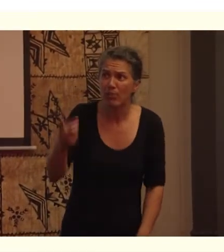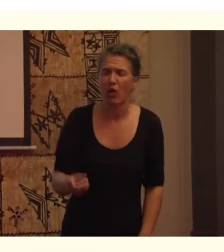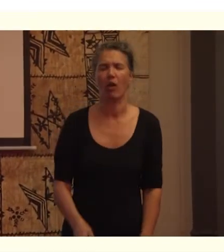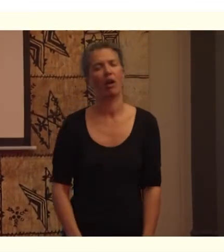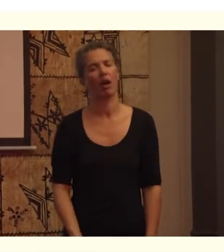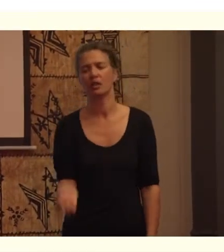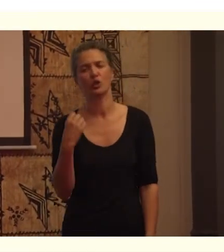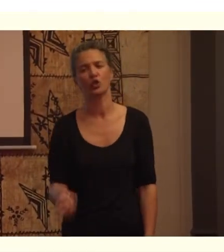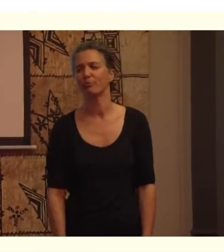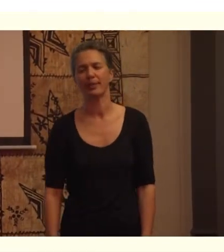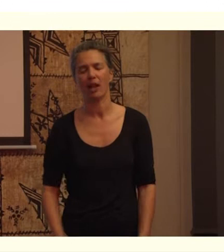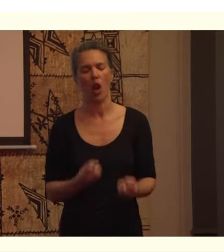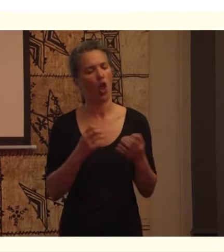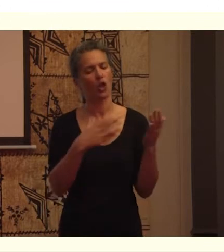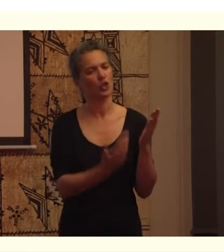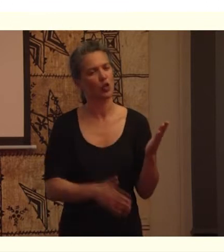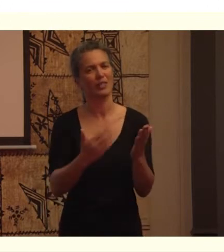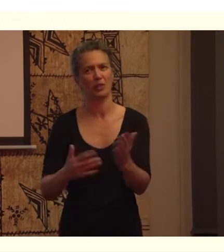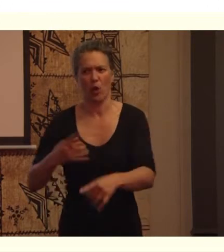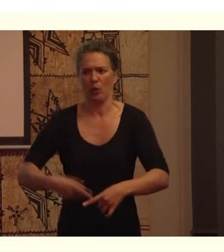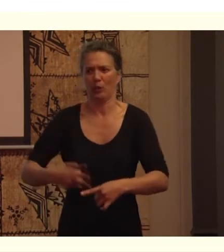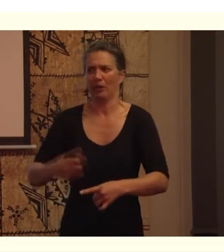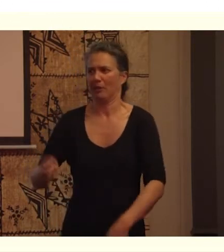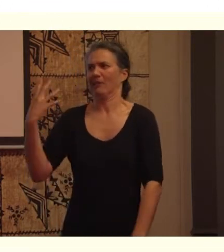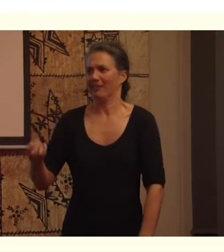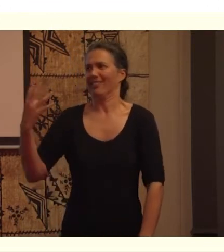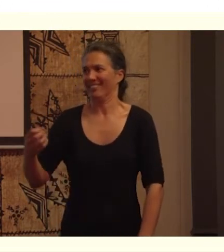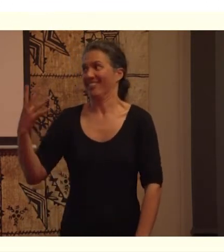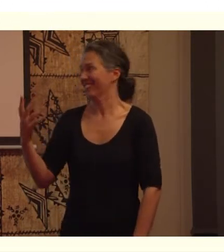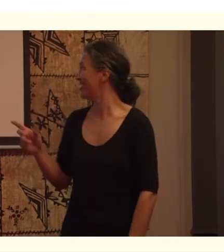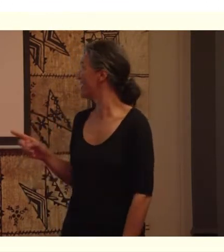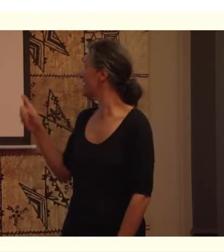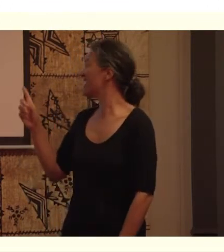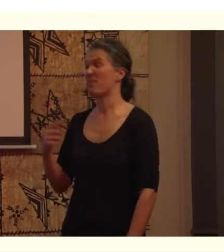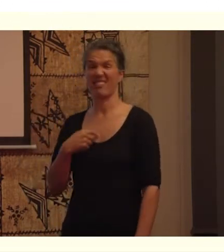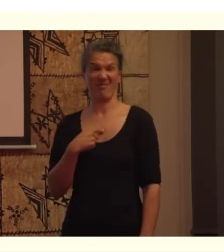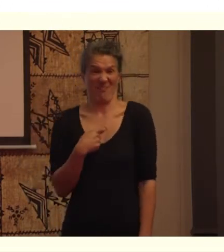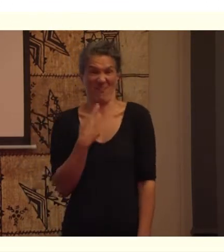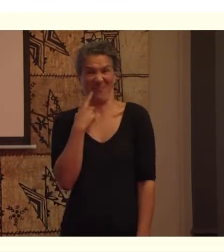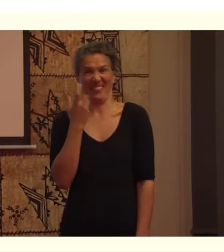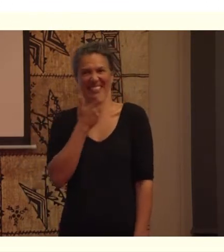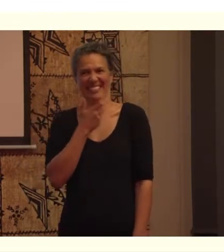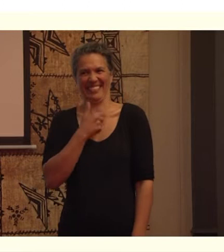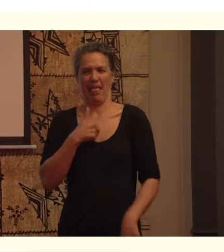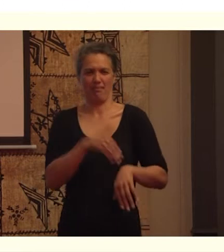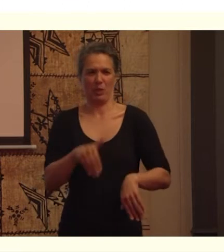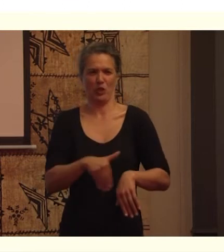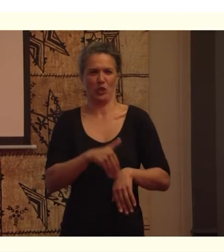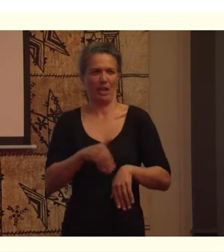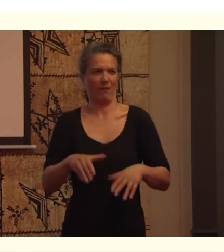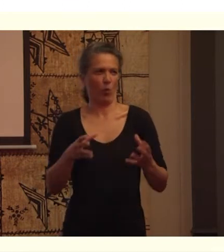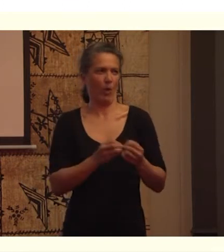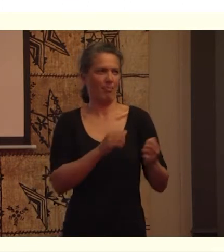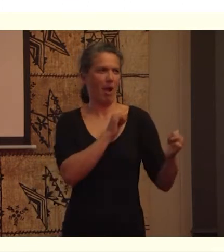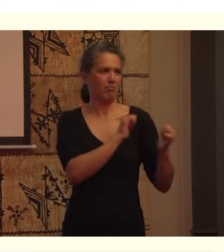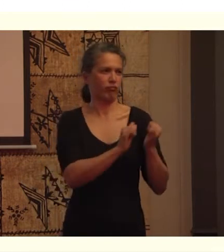them. And so again, I didn't realize how fast this is going to go. This is, I regret nothing about the mischief that my